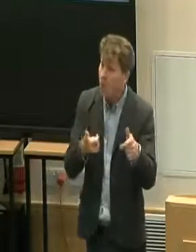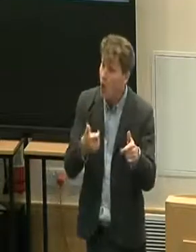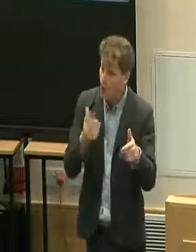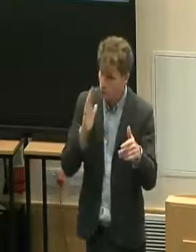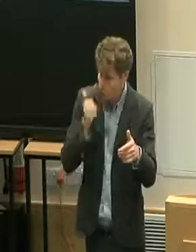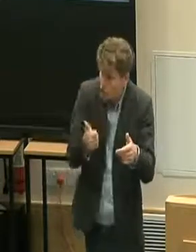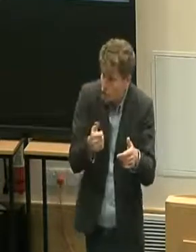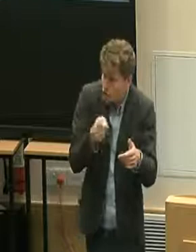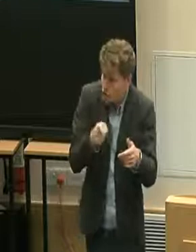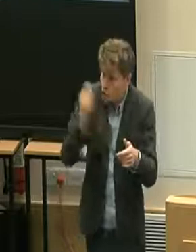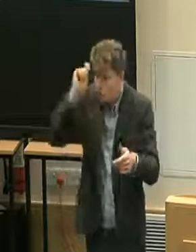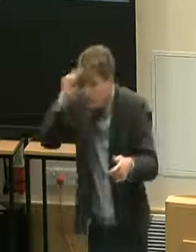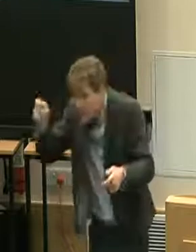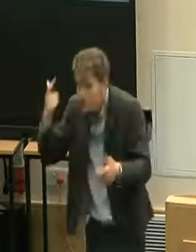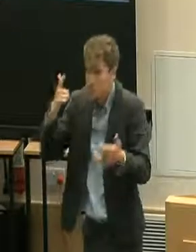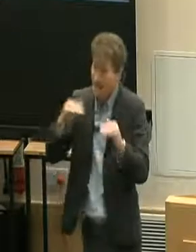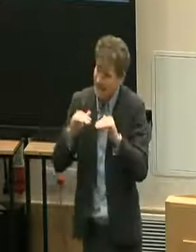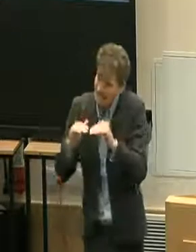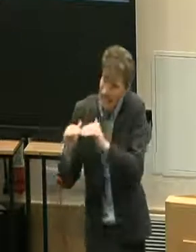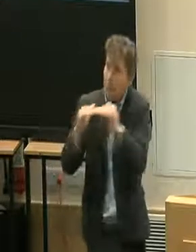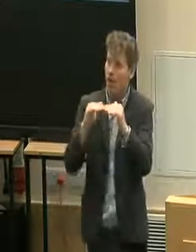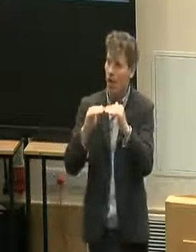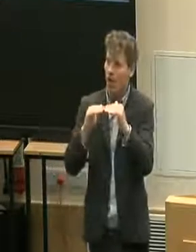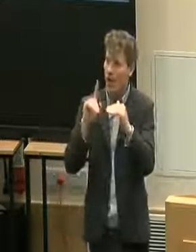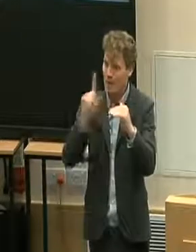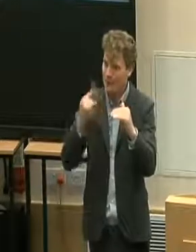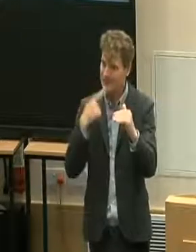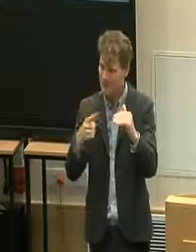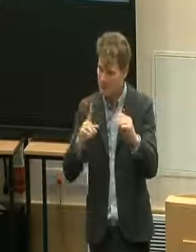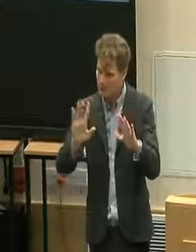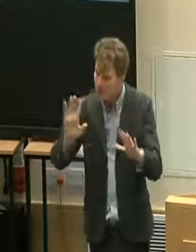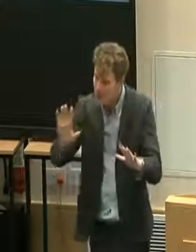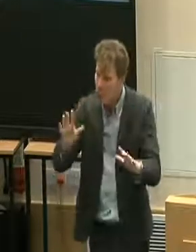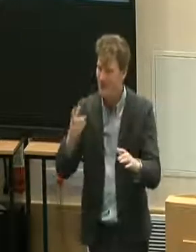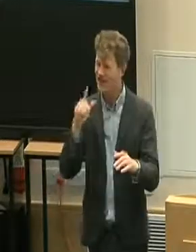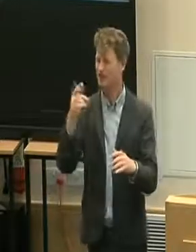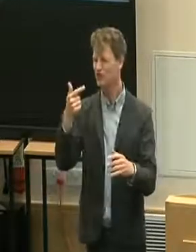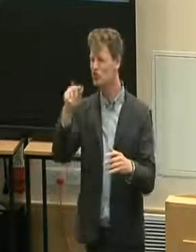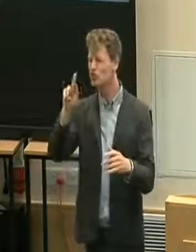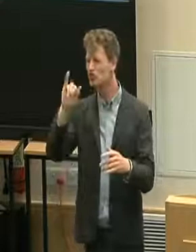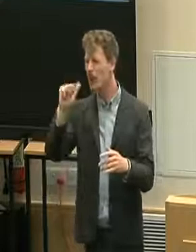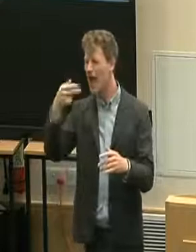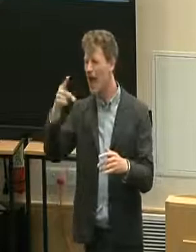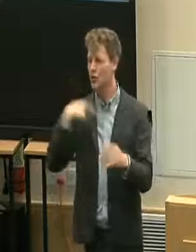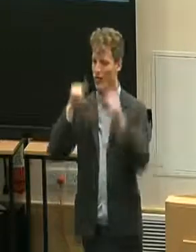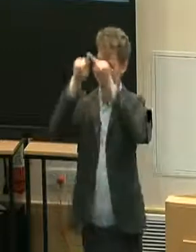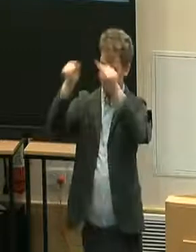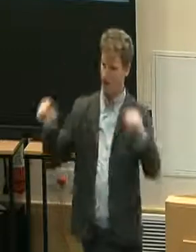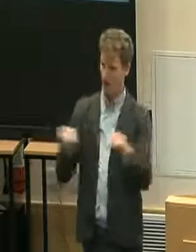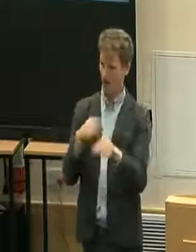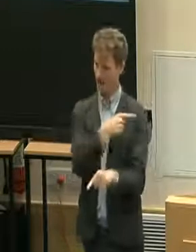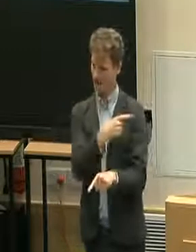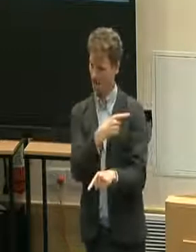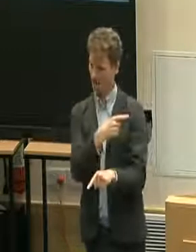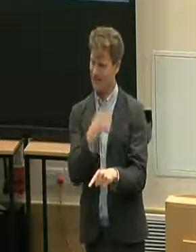in the triad that Chairman Quinn tells us about, moreover, it is something that you are held